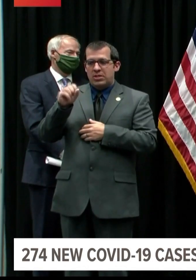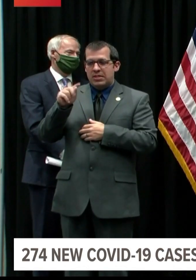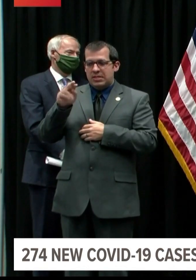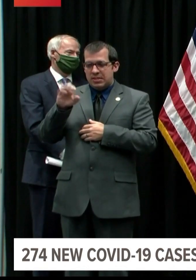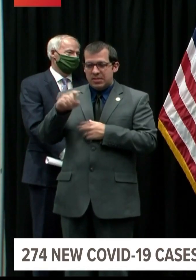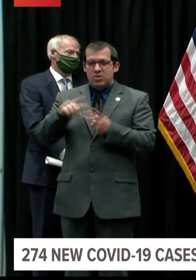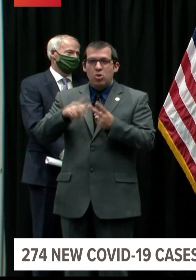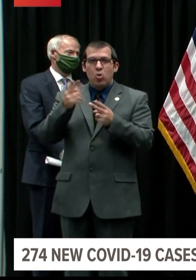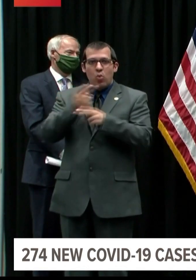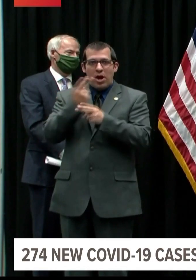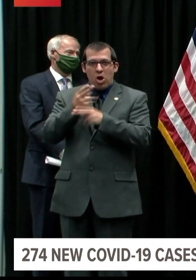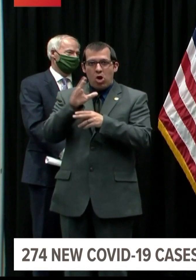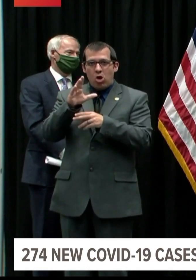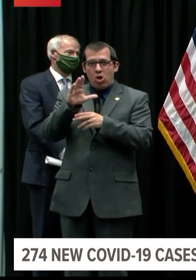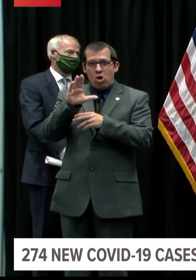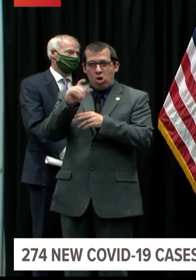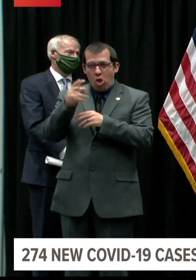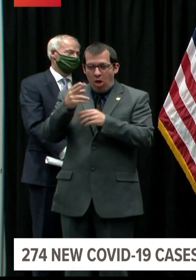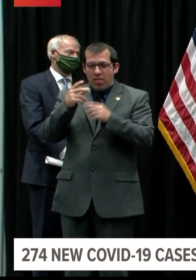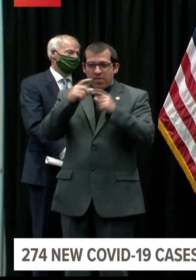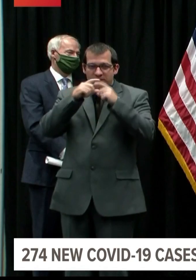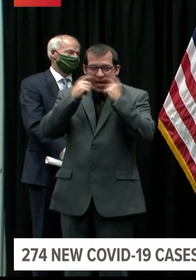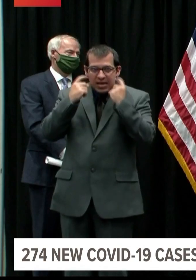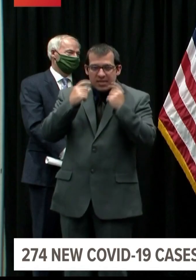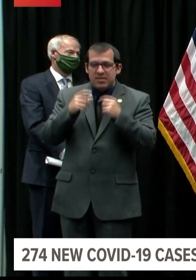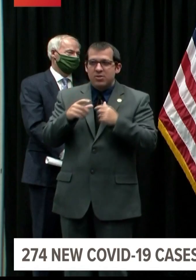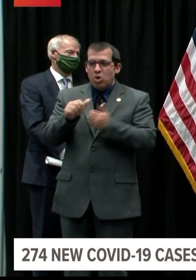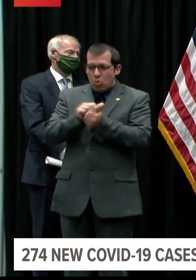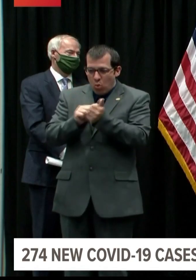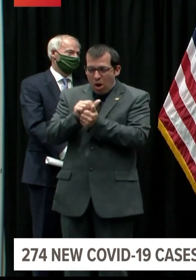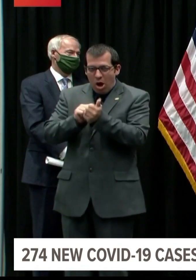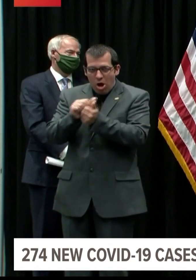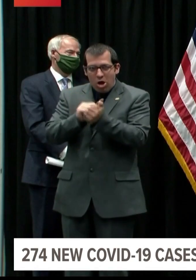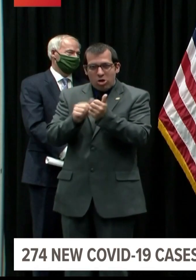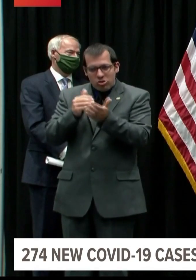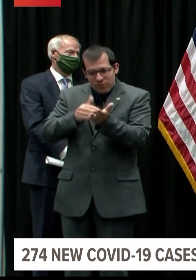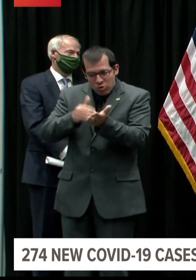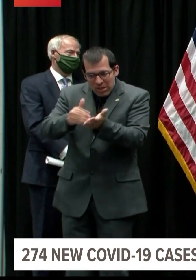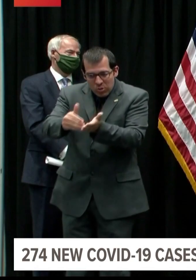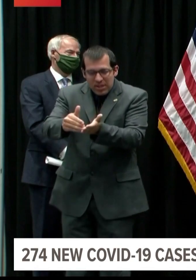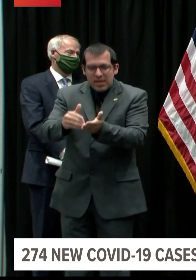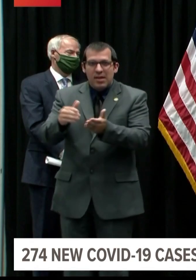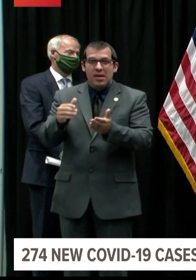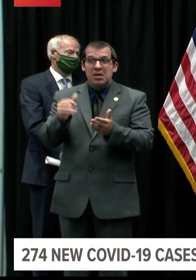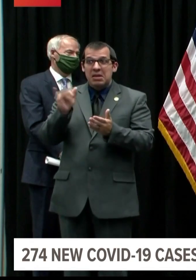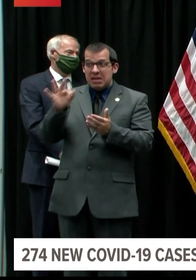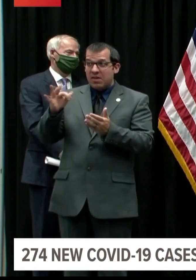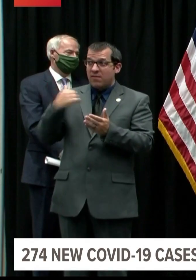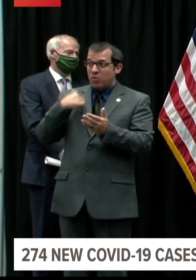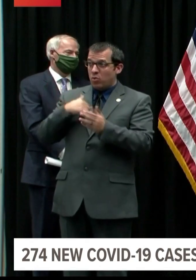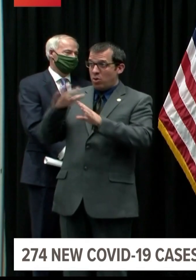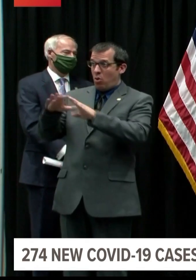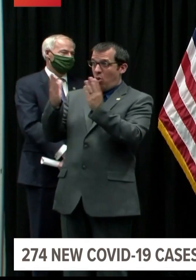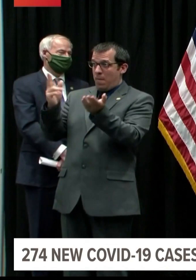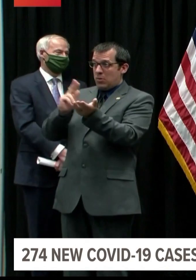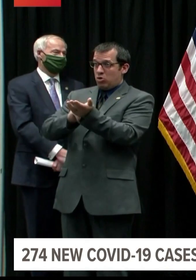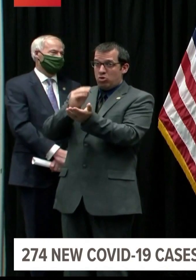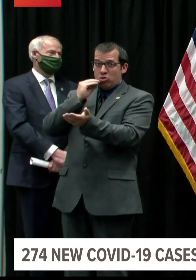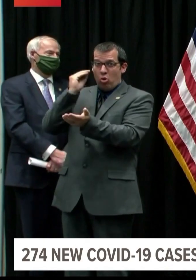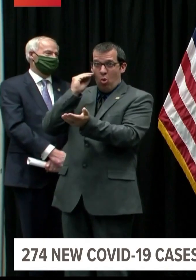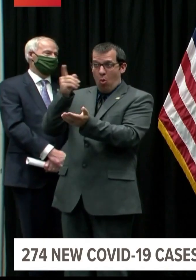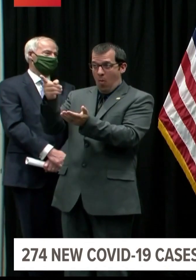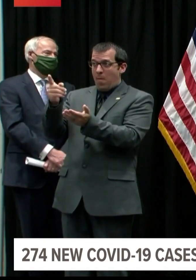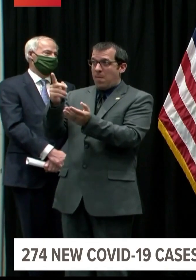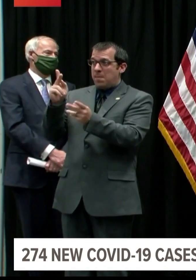cloth face coverings, and to wash their hands frequently. And if we're going to open up our nursing homes so that people